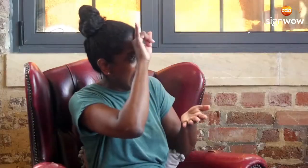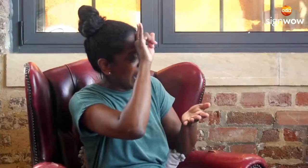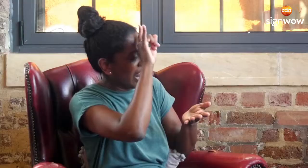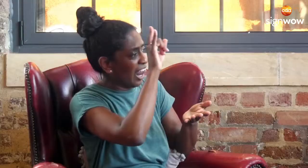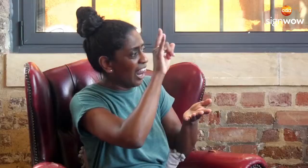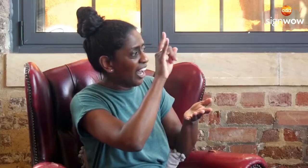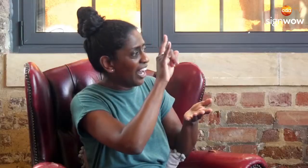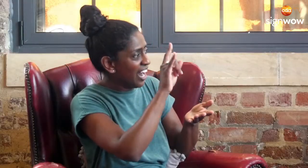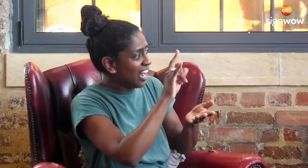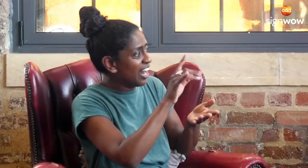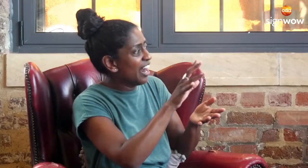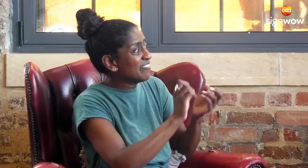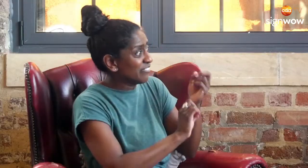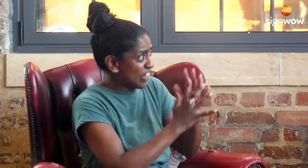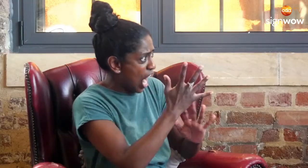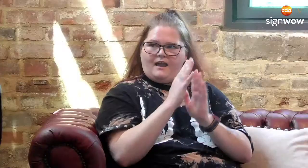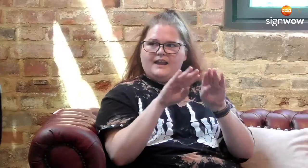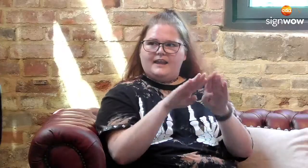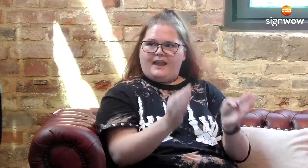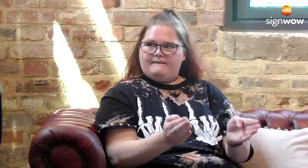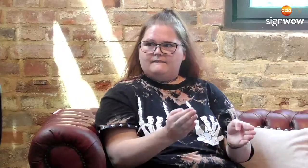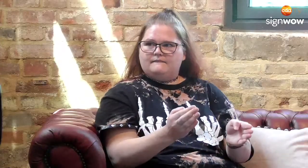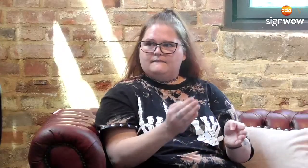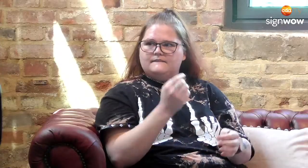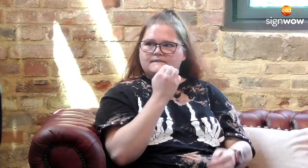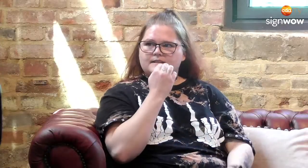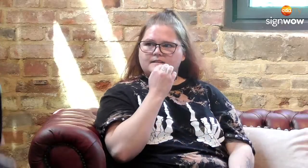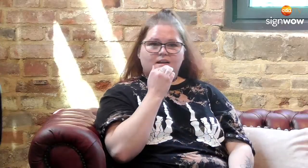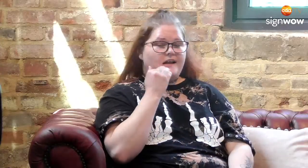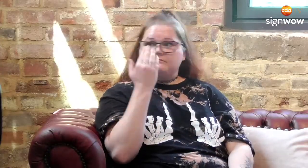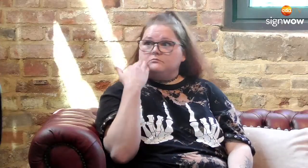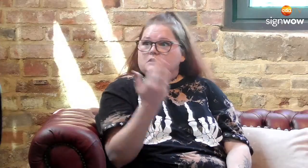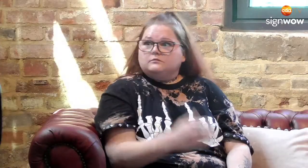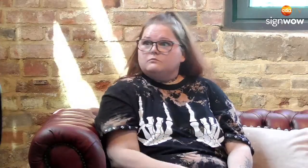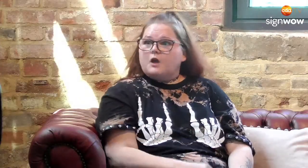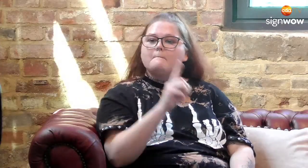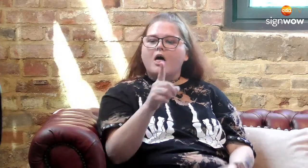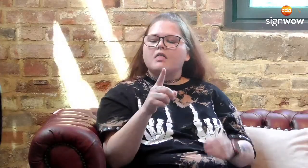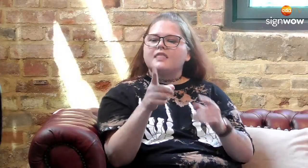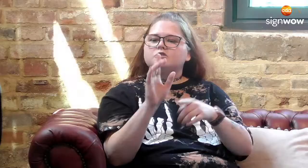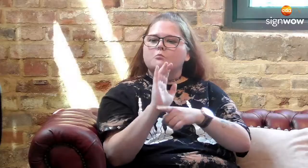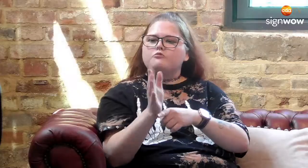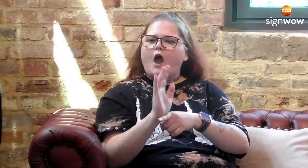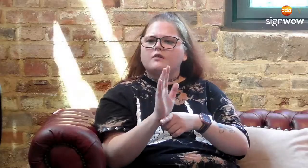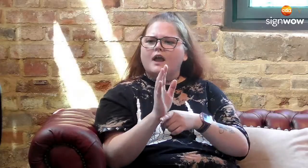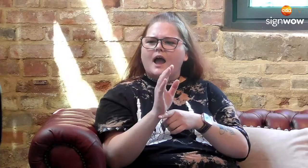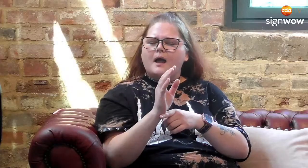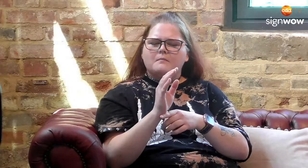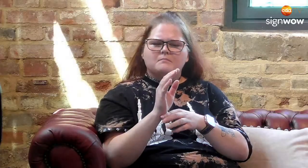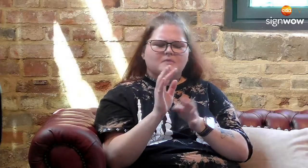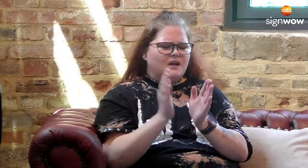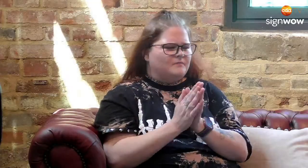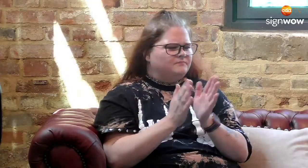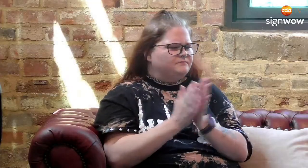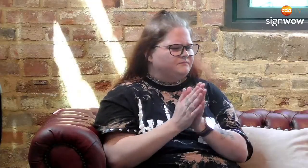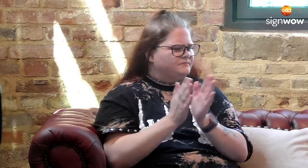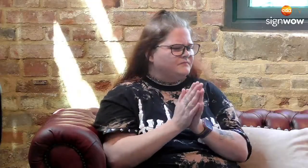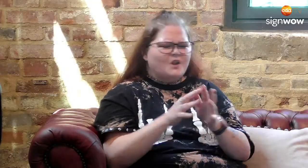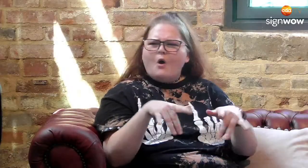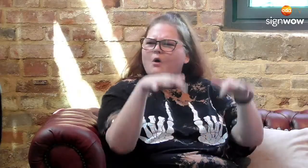So it's called Hell's Fire Cave. And how did it get that name? I really don't know. I